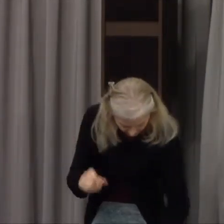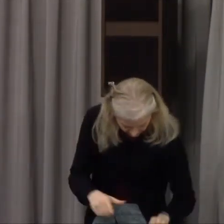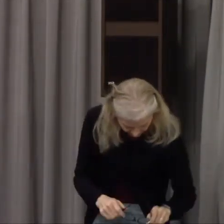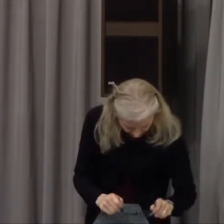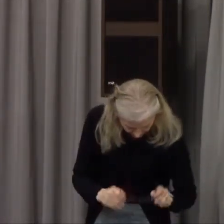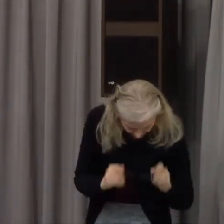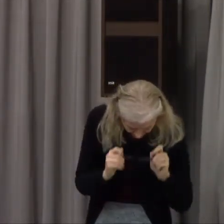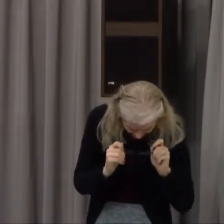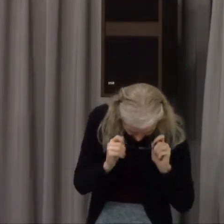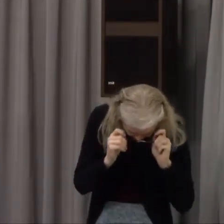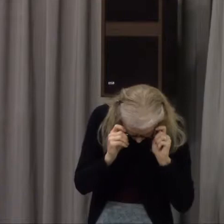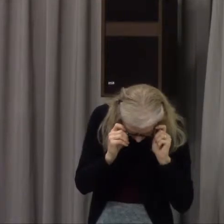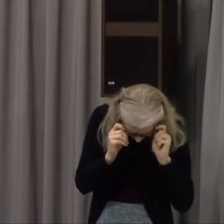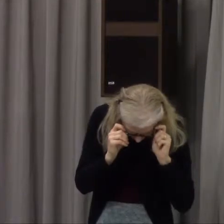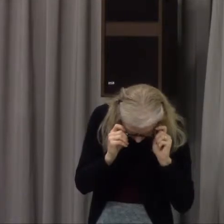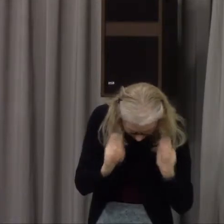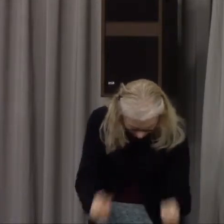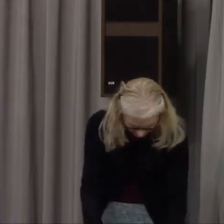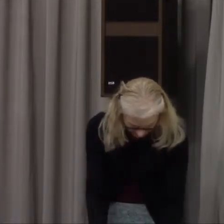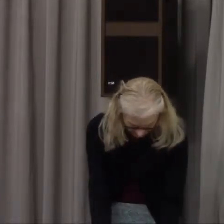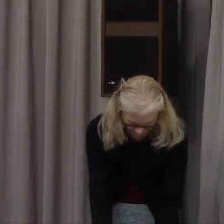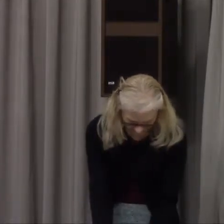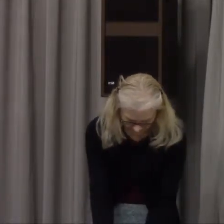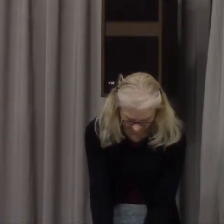prophetically of the Lord Jesus Christ.